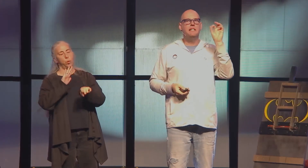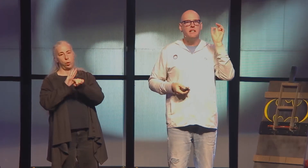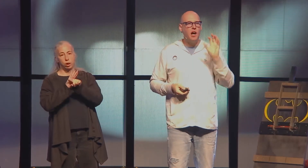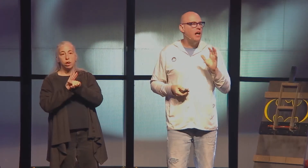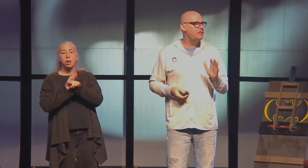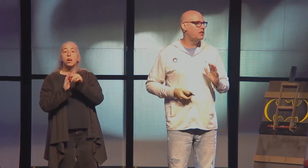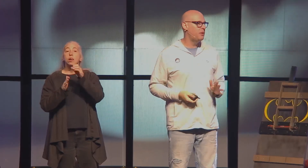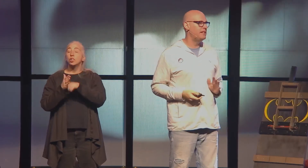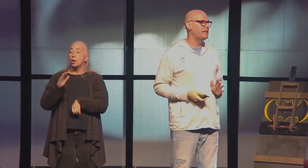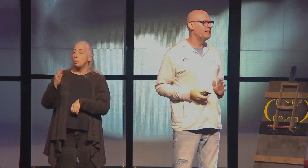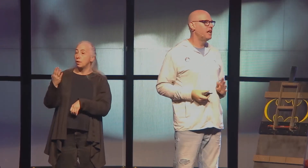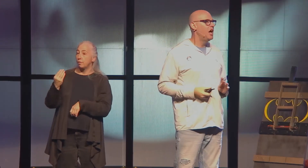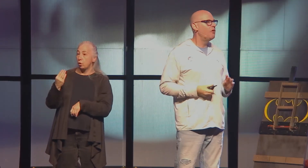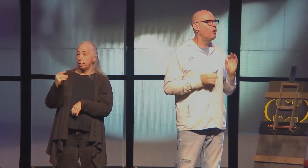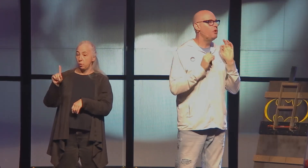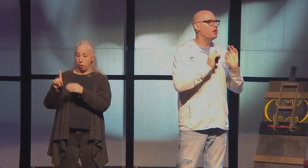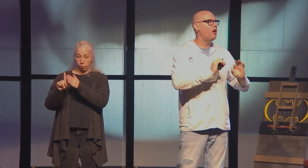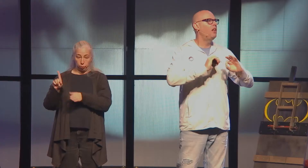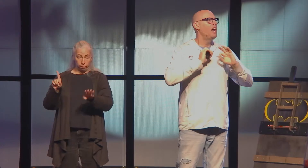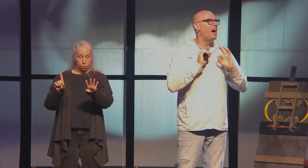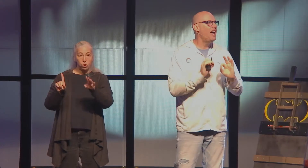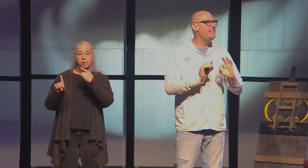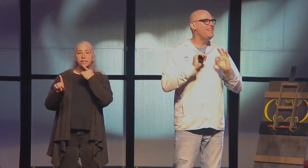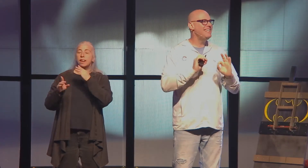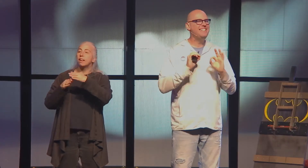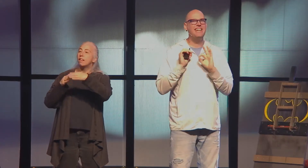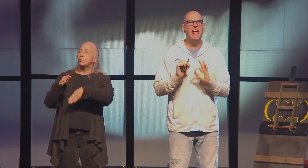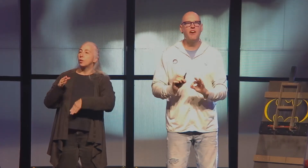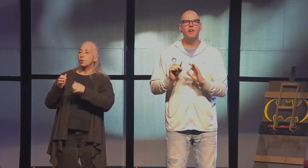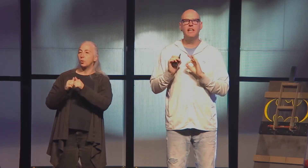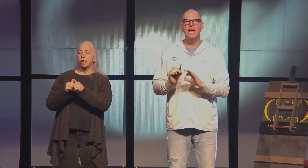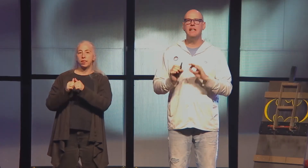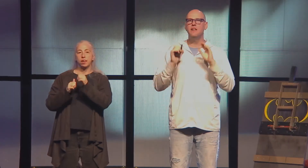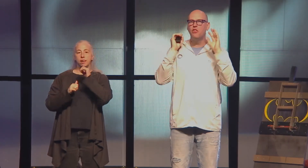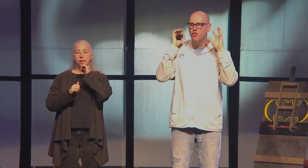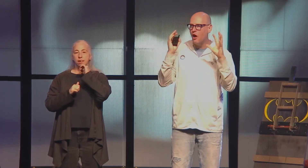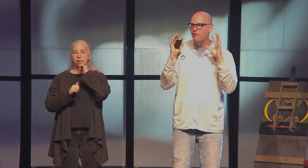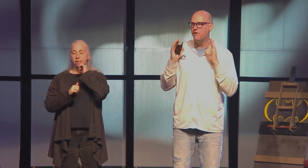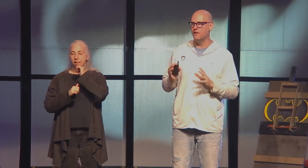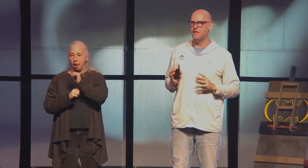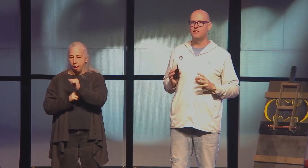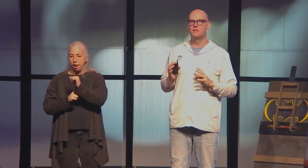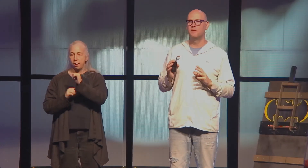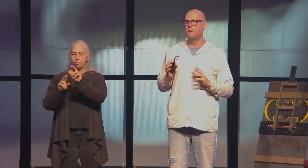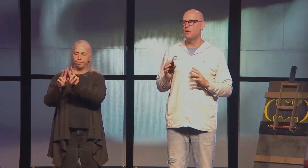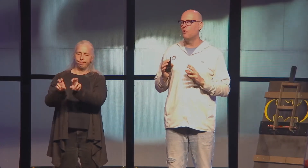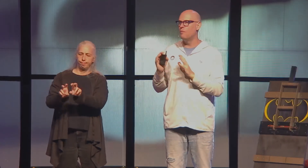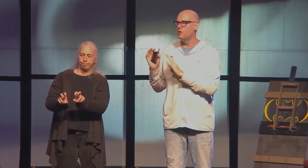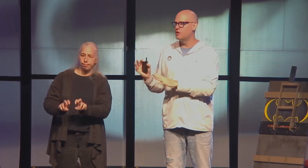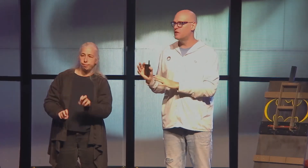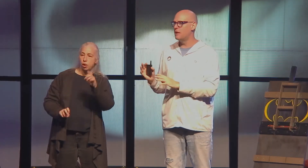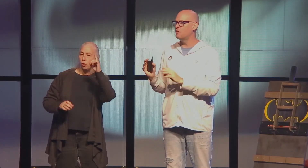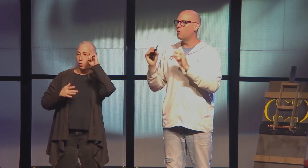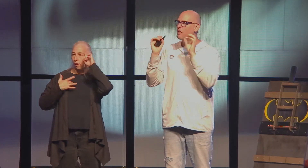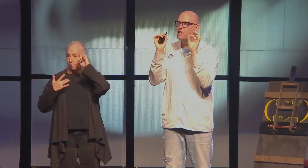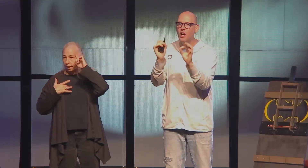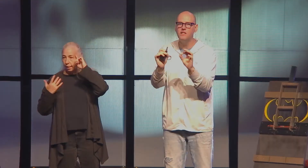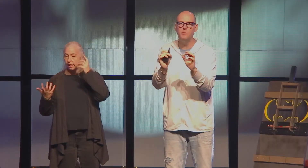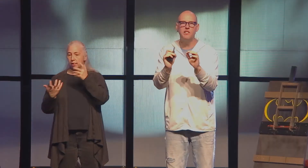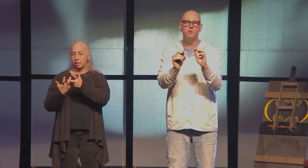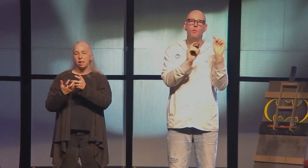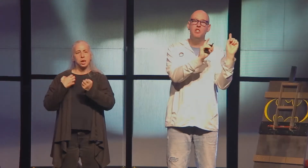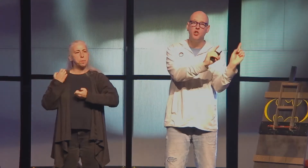we see the consequences of what we'll call uninterrogated thought feelings or emotional schemas. What are